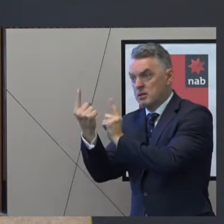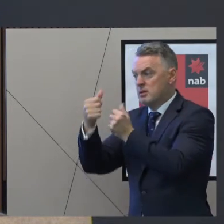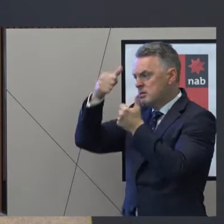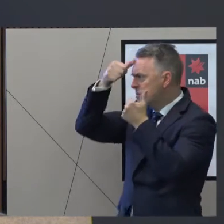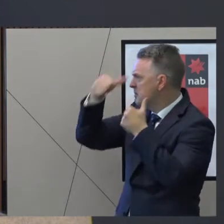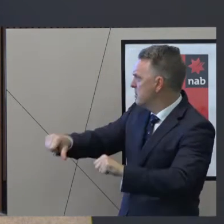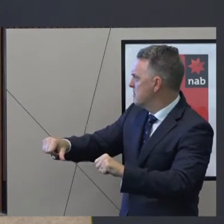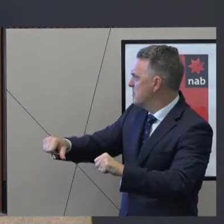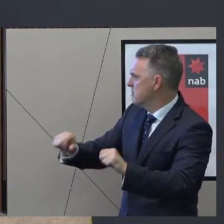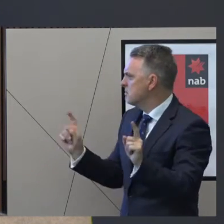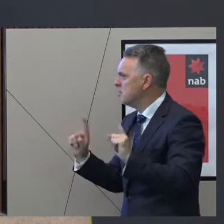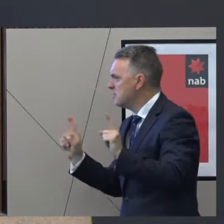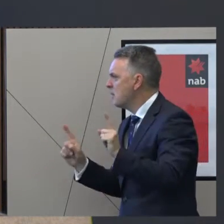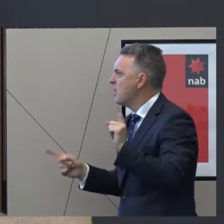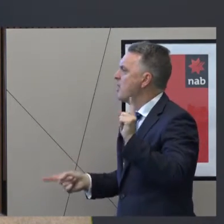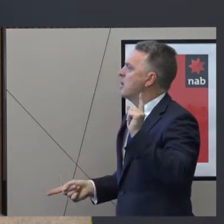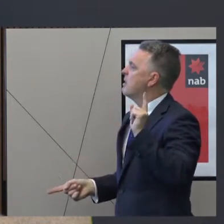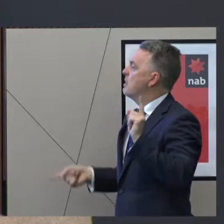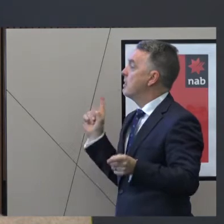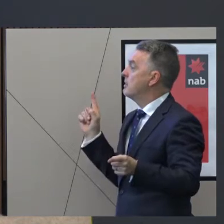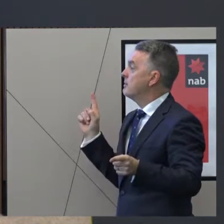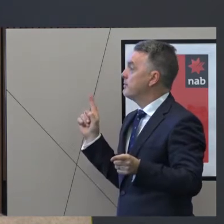know people. And that's where